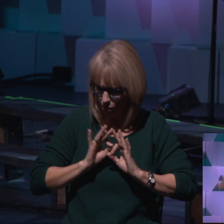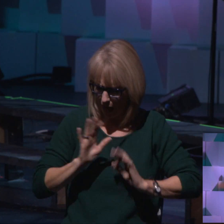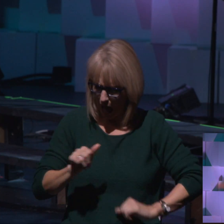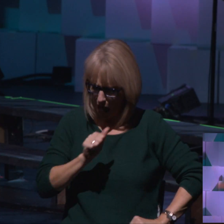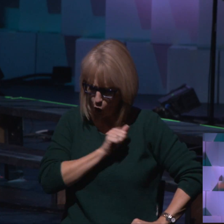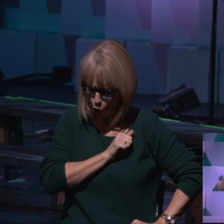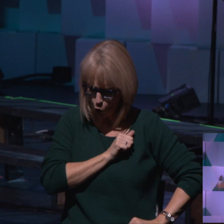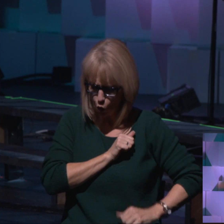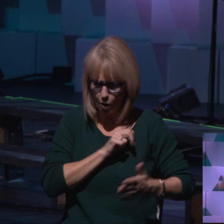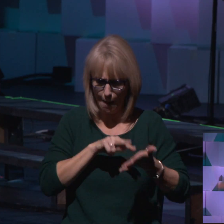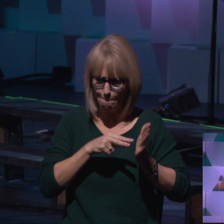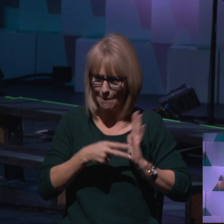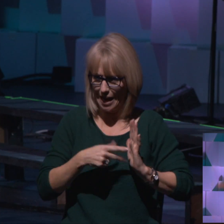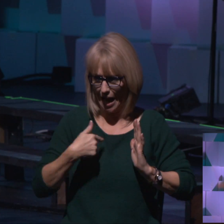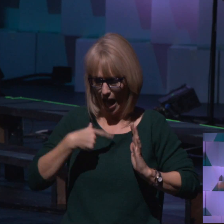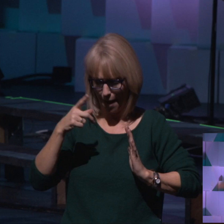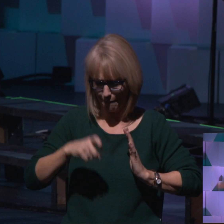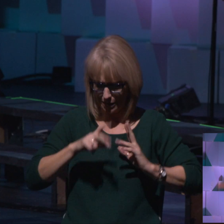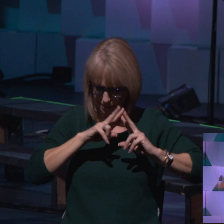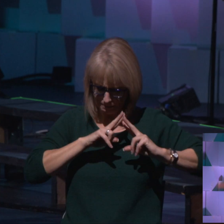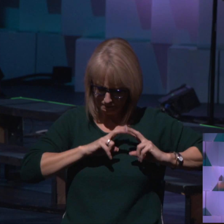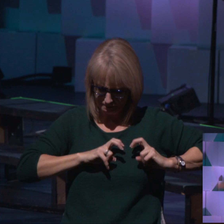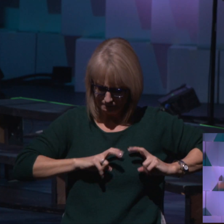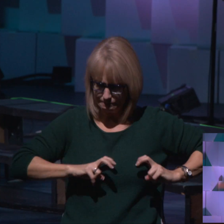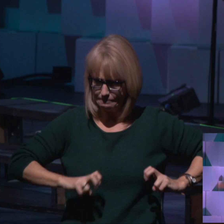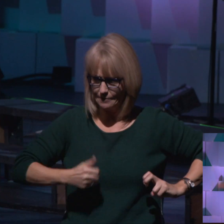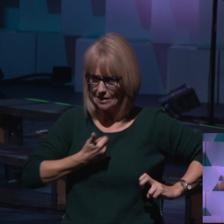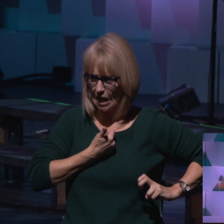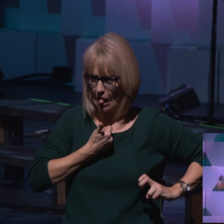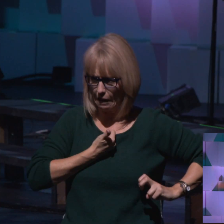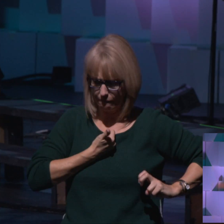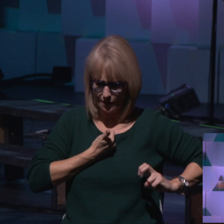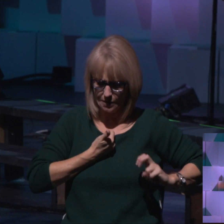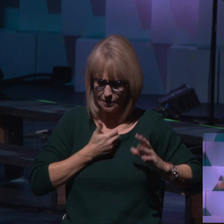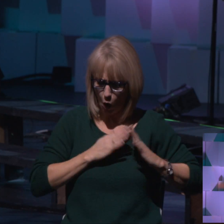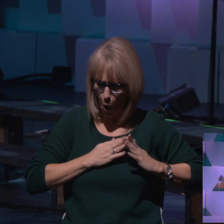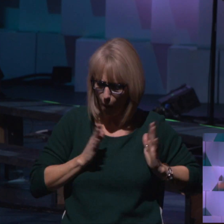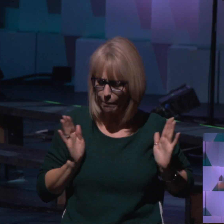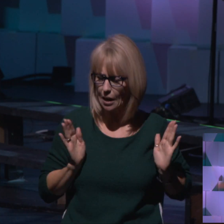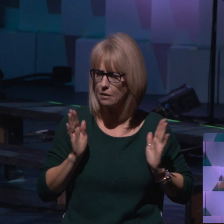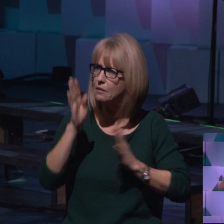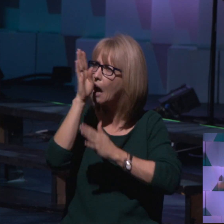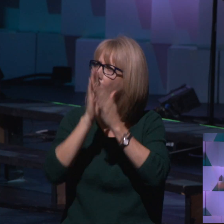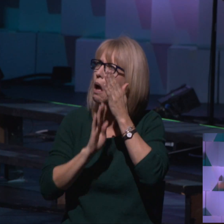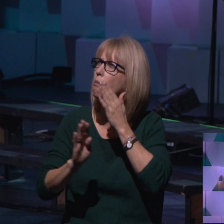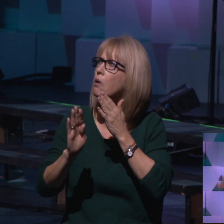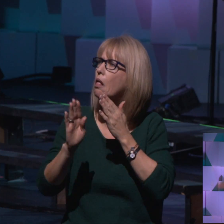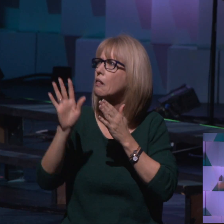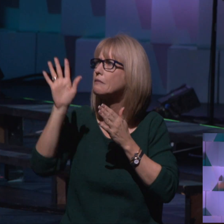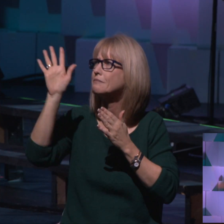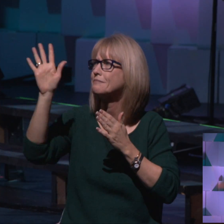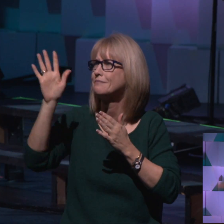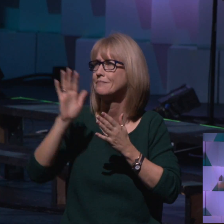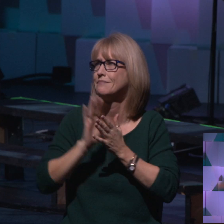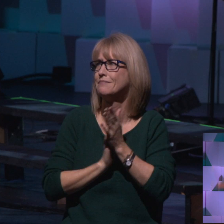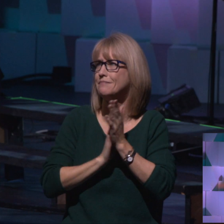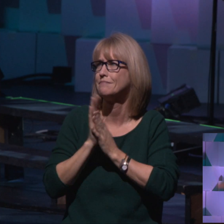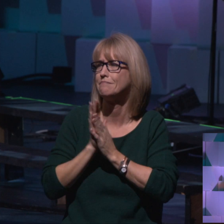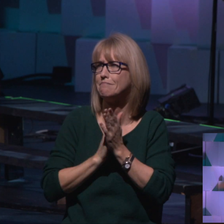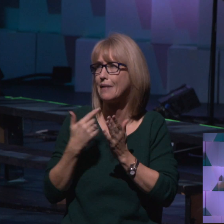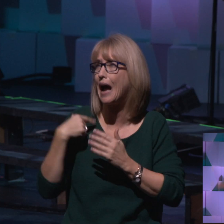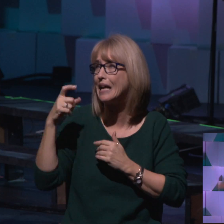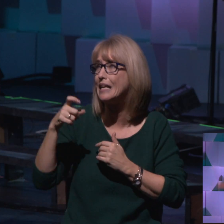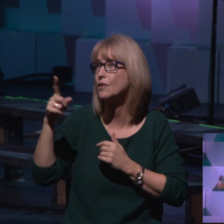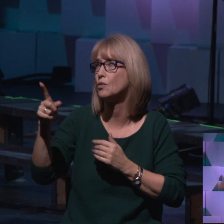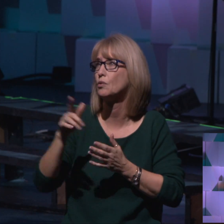means looking in the spiritual mirror, pulling back the cover up, and just being humble before God and say, God, I need